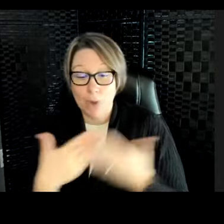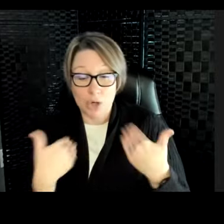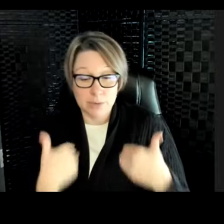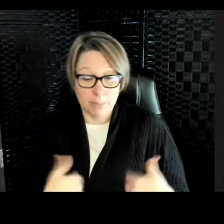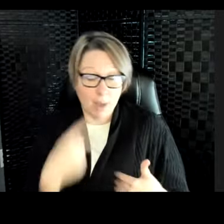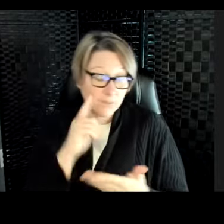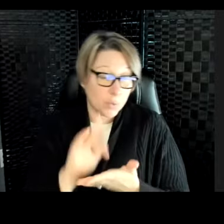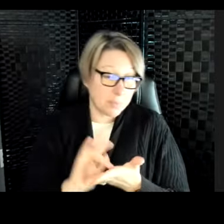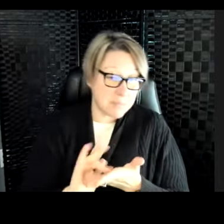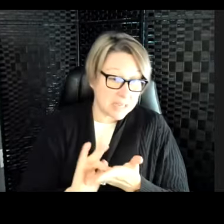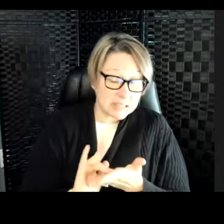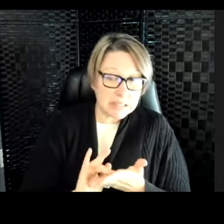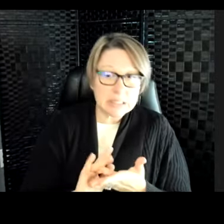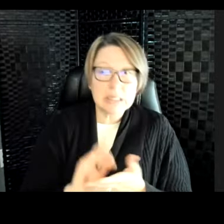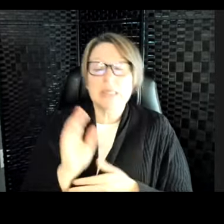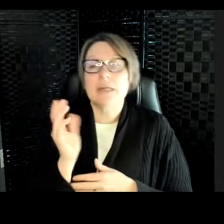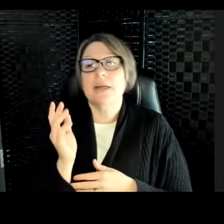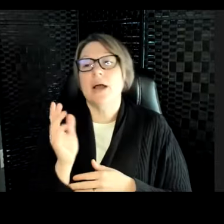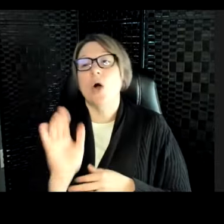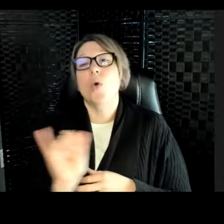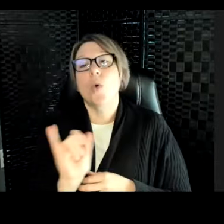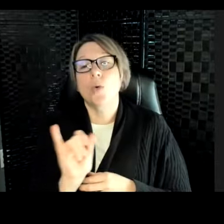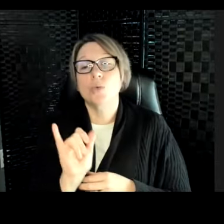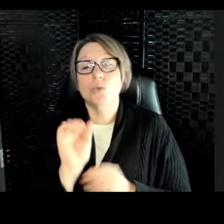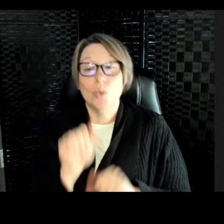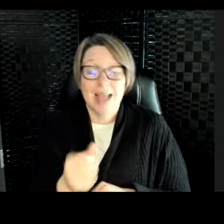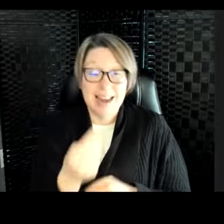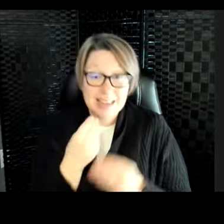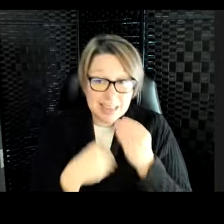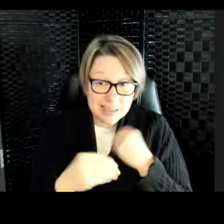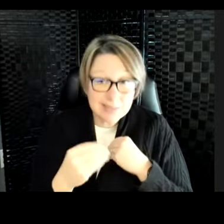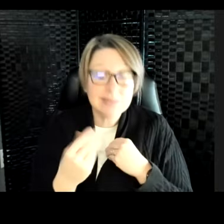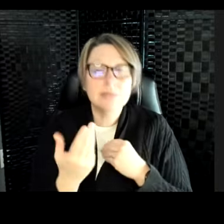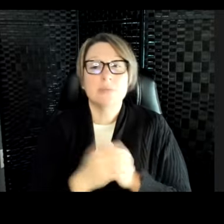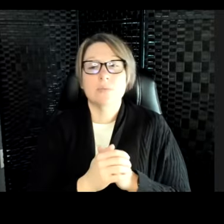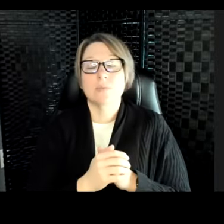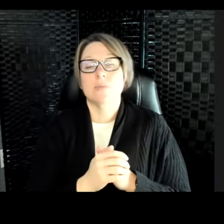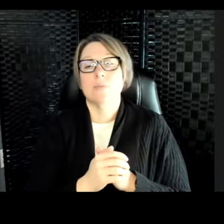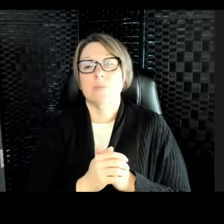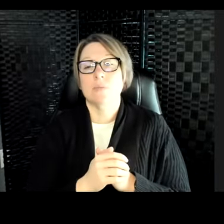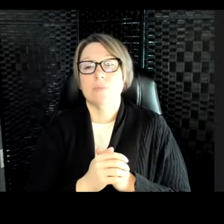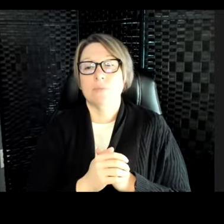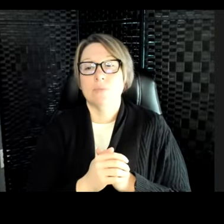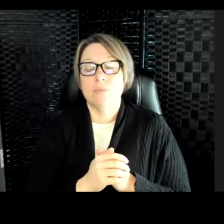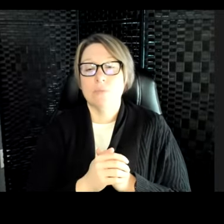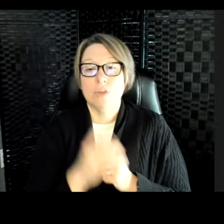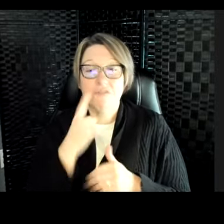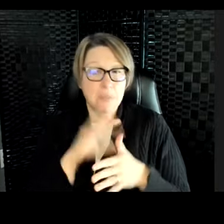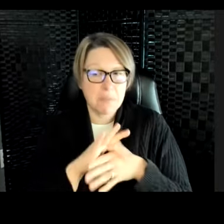So they're hunted a lot for that. They're also hunted you can eat them. They are fish. So they can be hunted for their meat. And sometimes